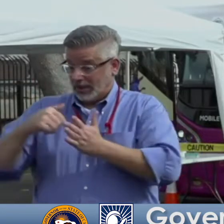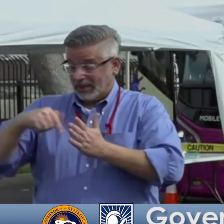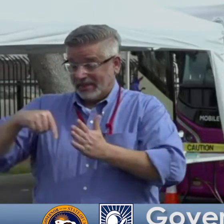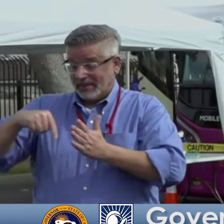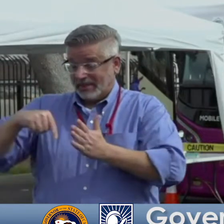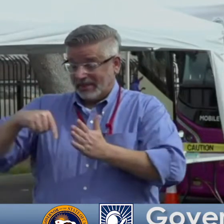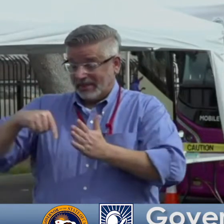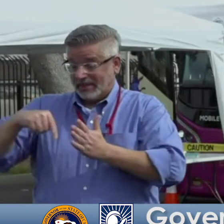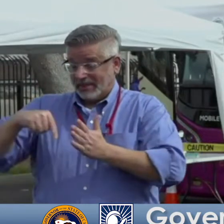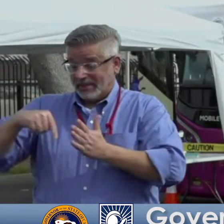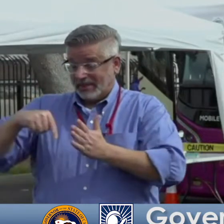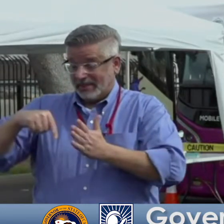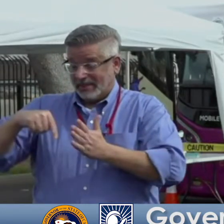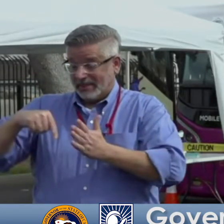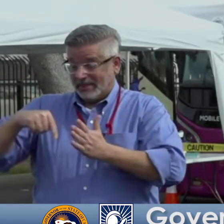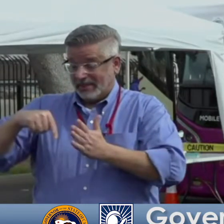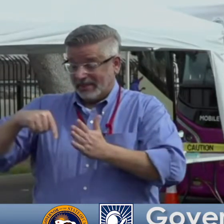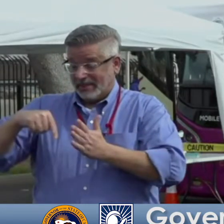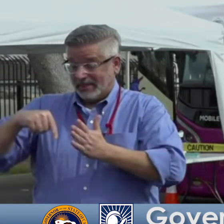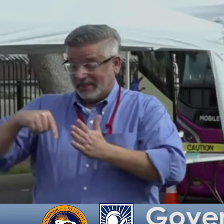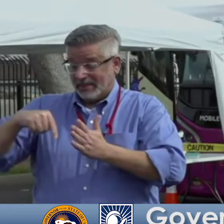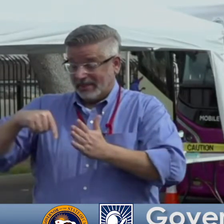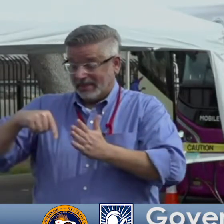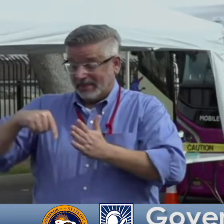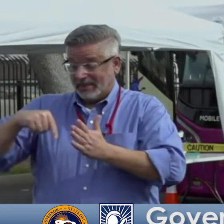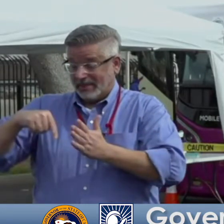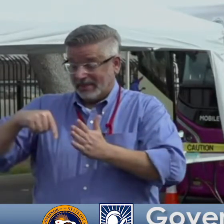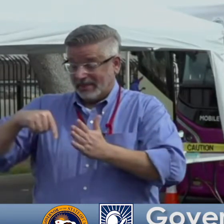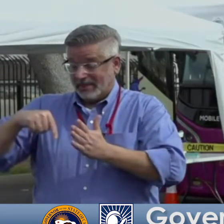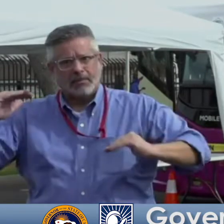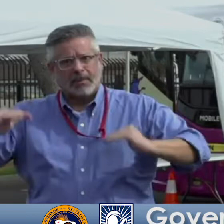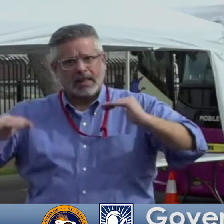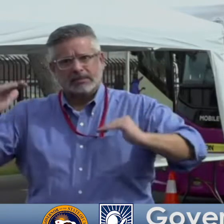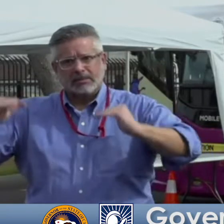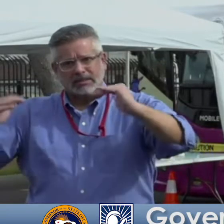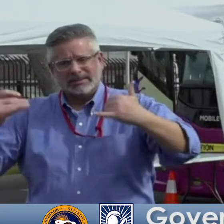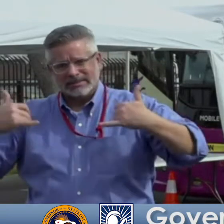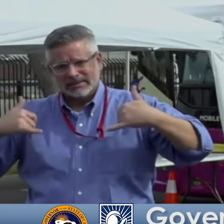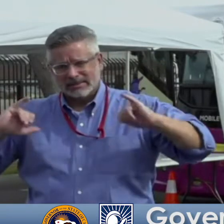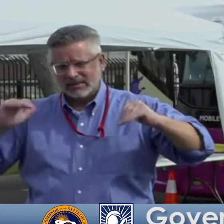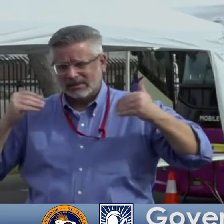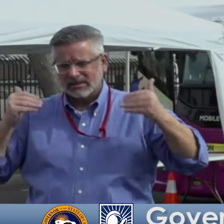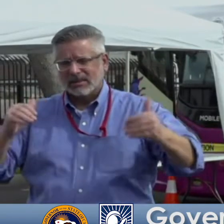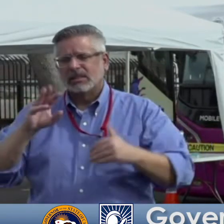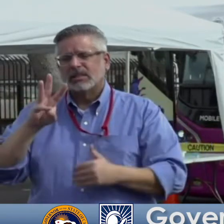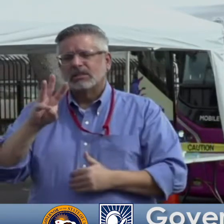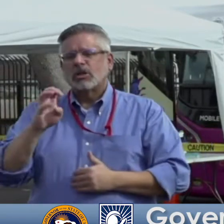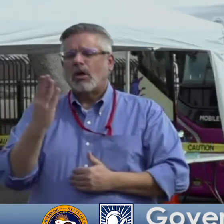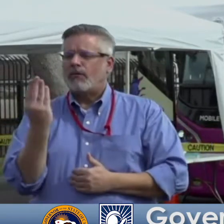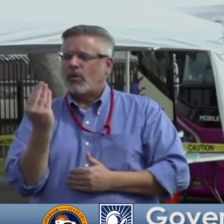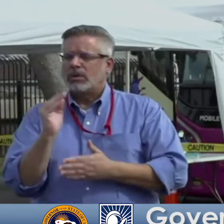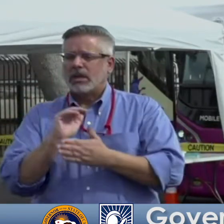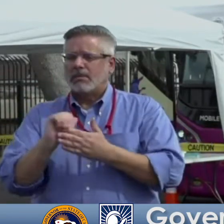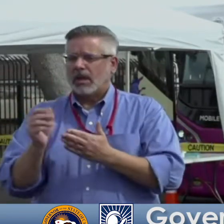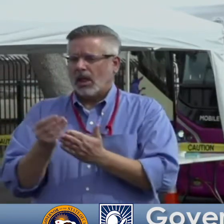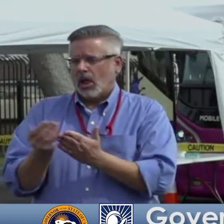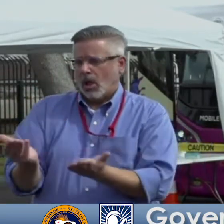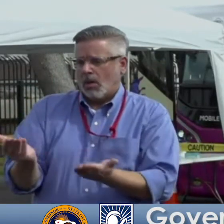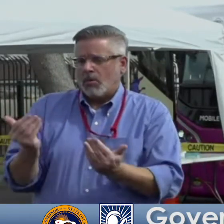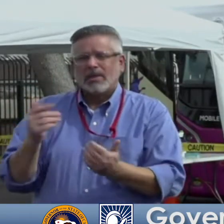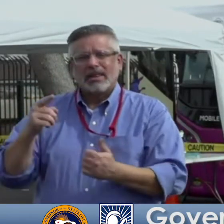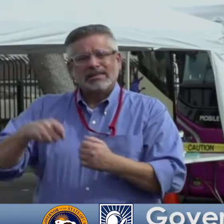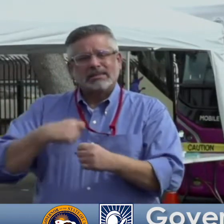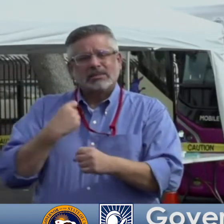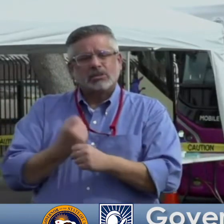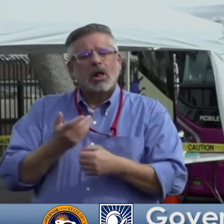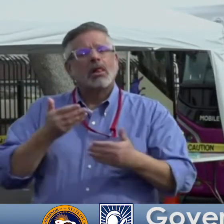to balance the budget 3 years out. We are ready to move with a $614 million appropriation this year that will allow